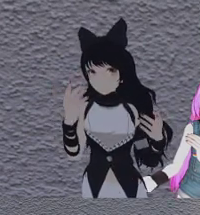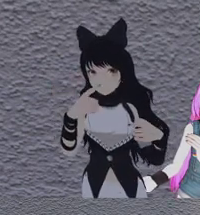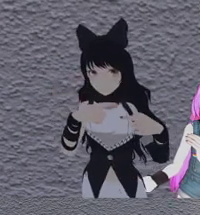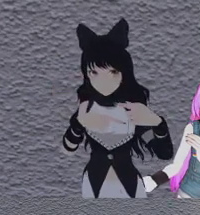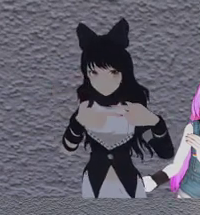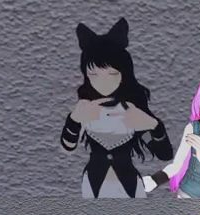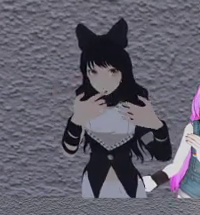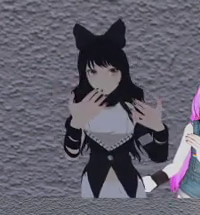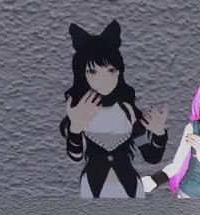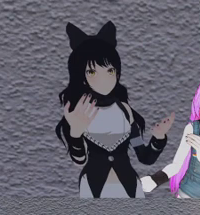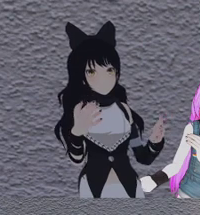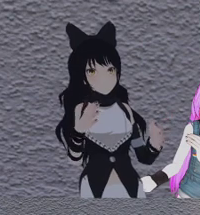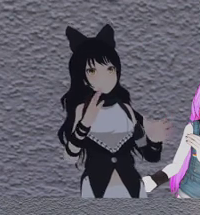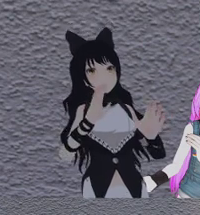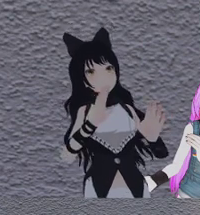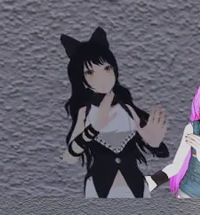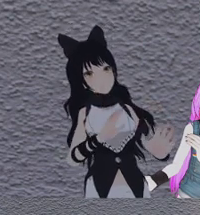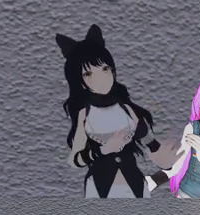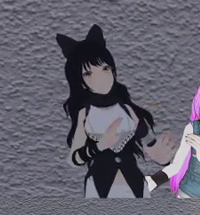What's the sign?